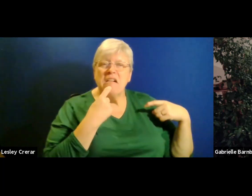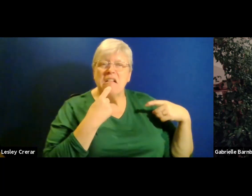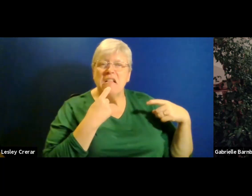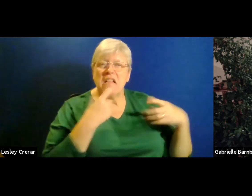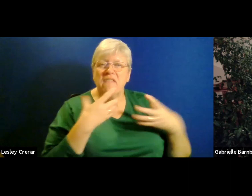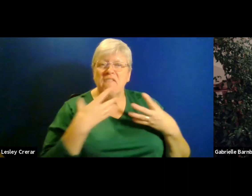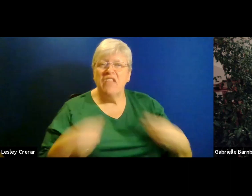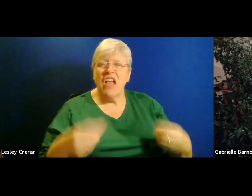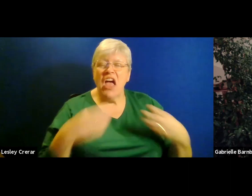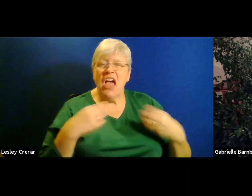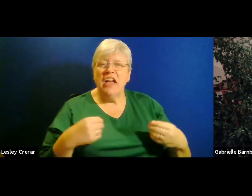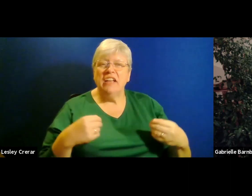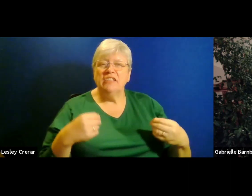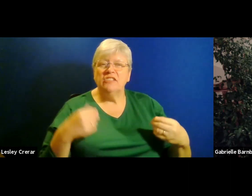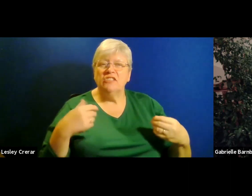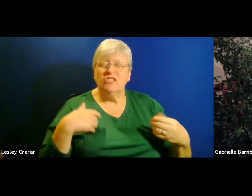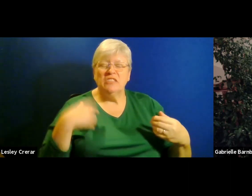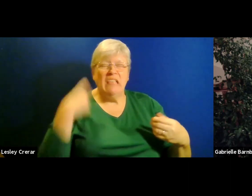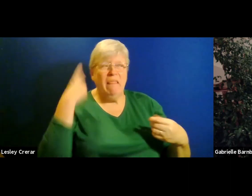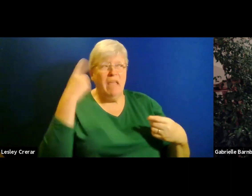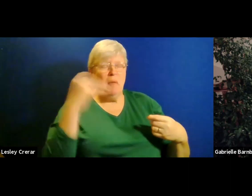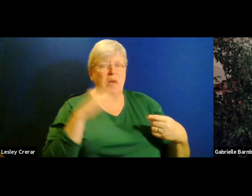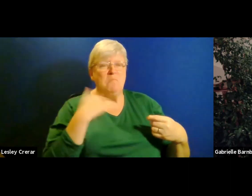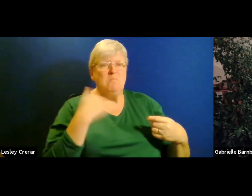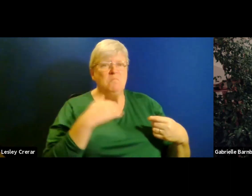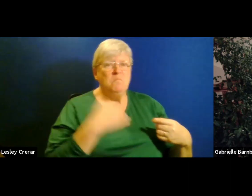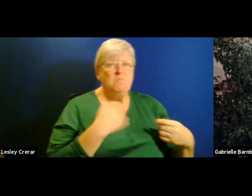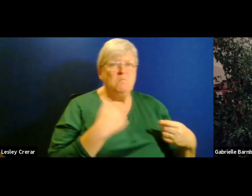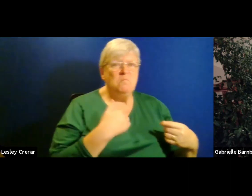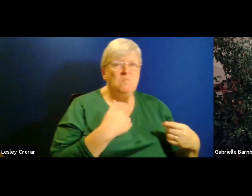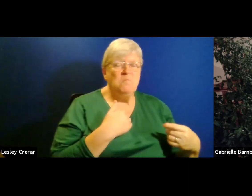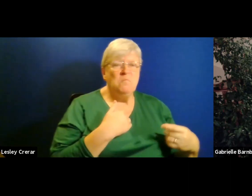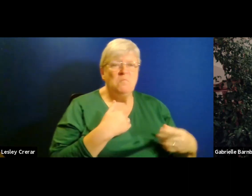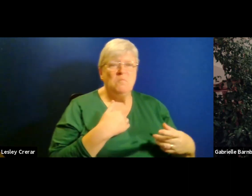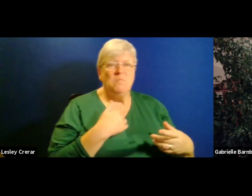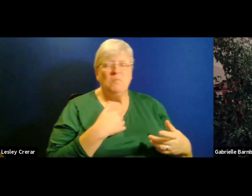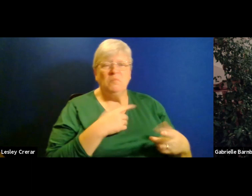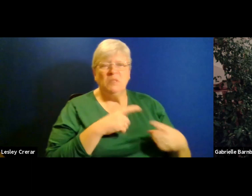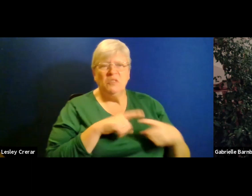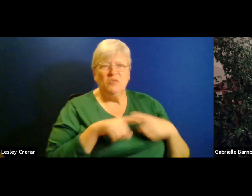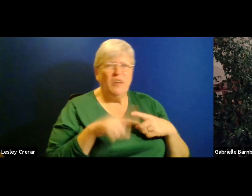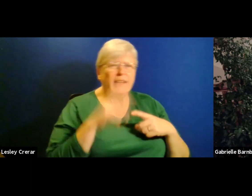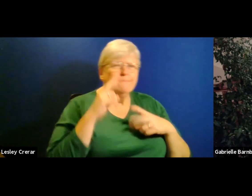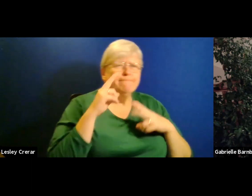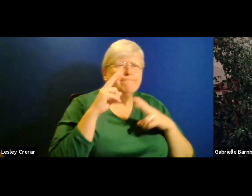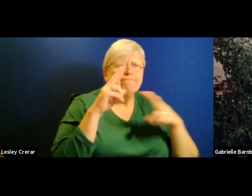I have abattoir thoughts and strain to keep sight of land.